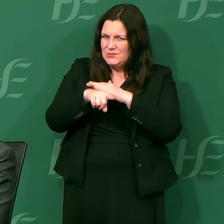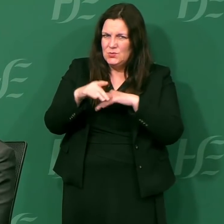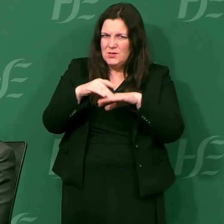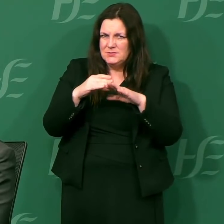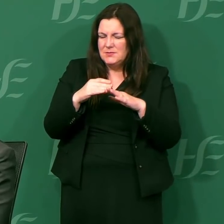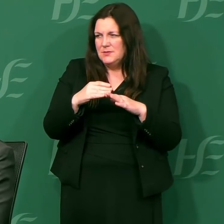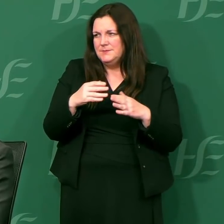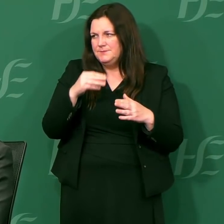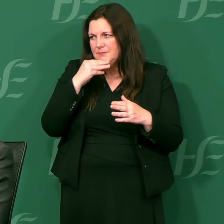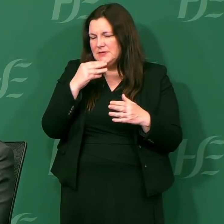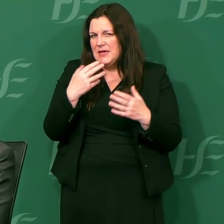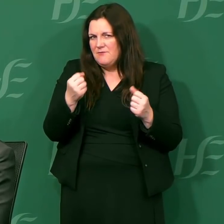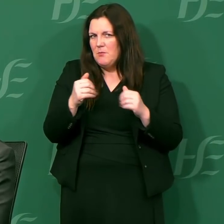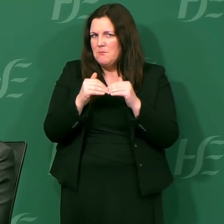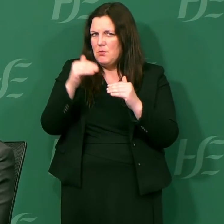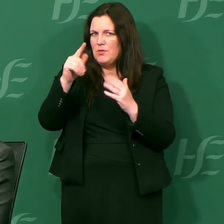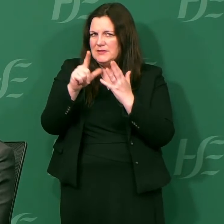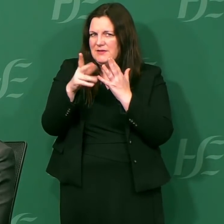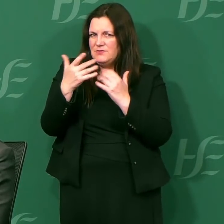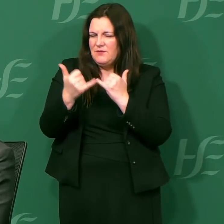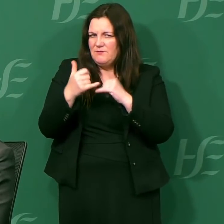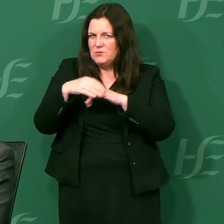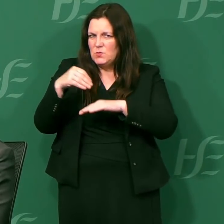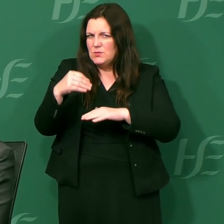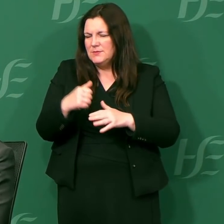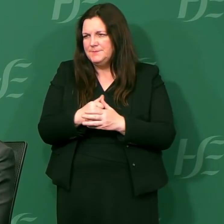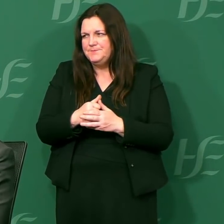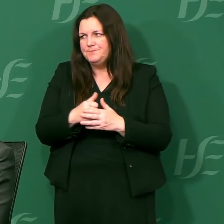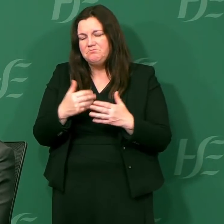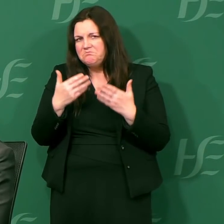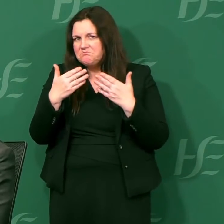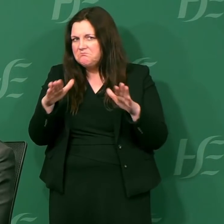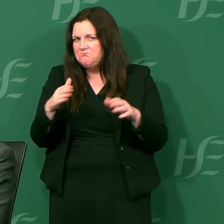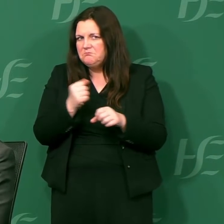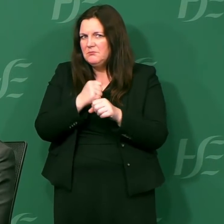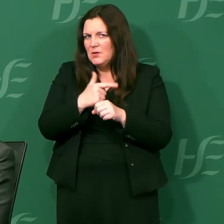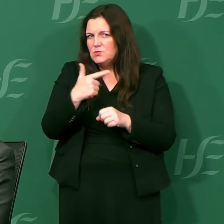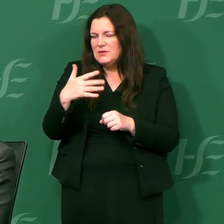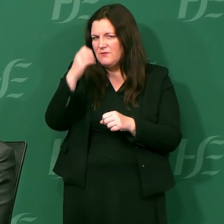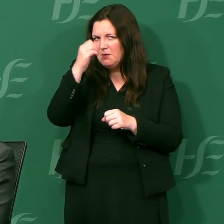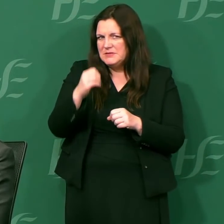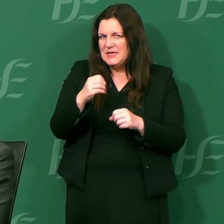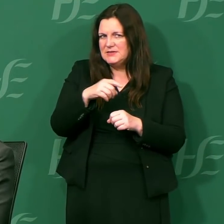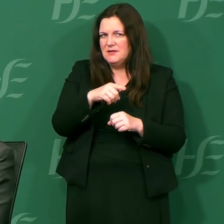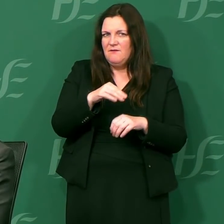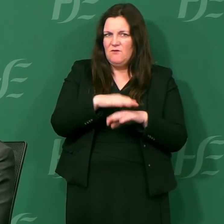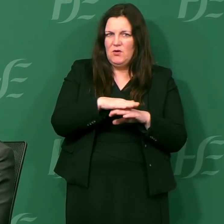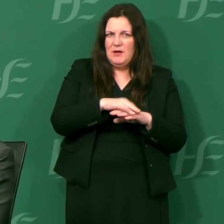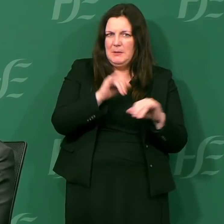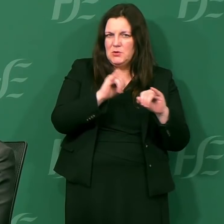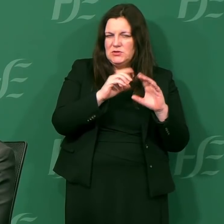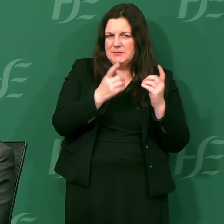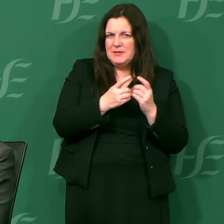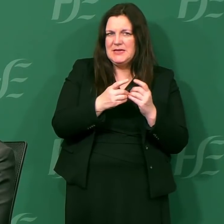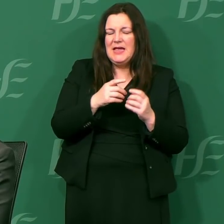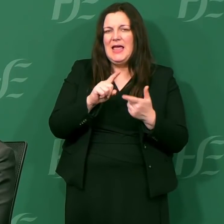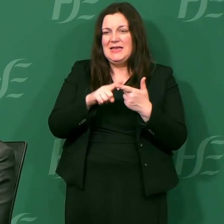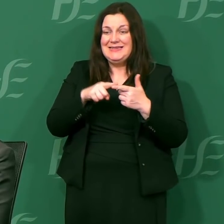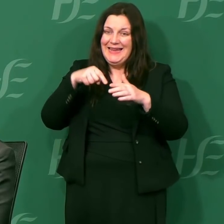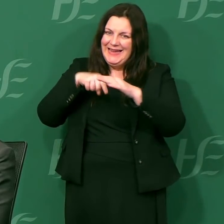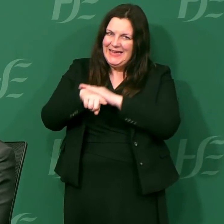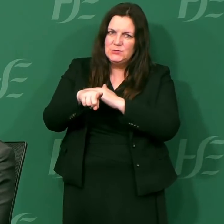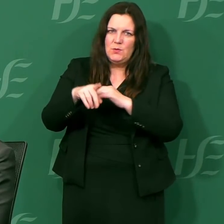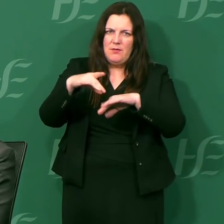we do know in terms of over 75s, generally we have about 25% admissions from ED. Over 75s would be 50% admissions.